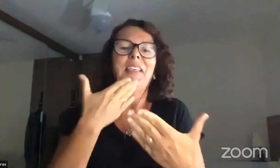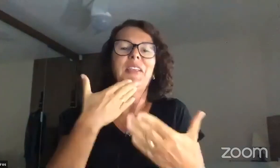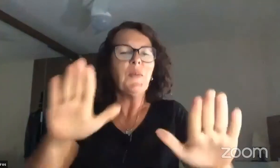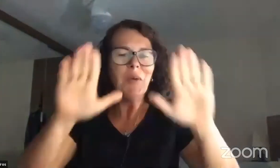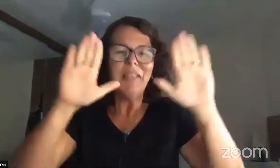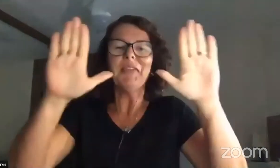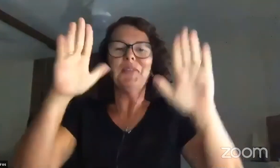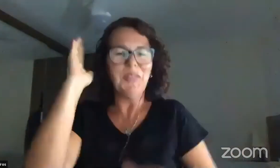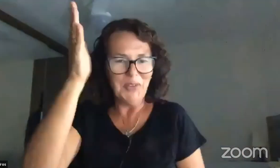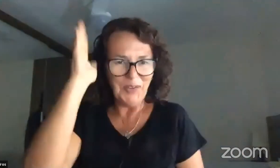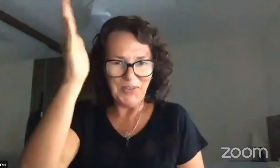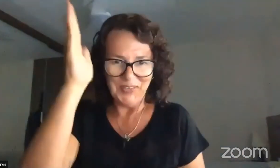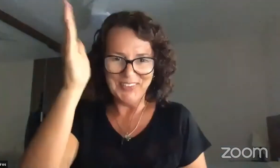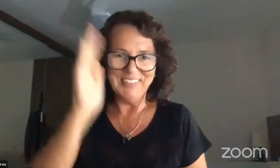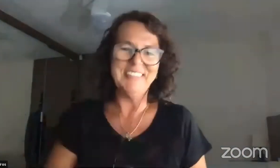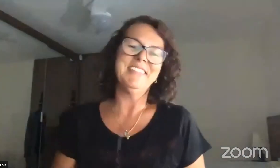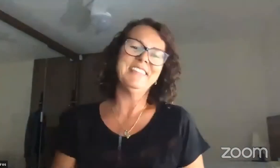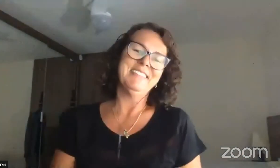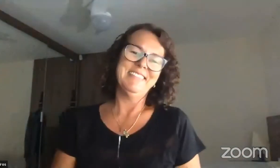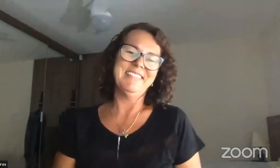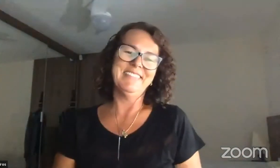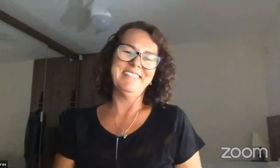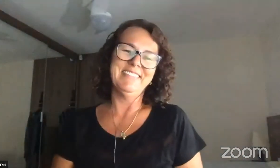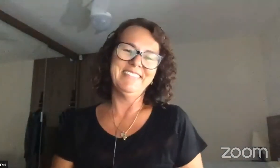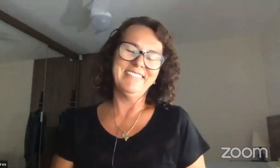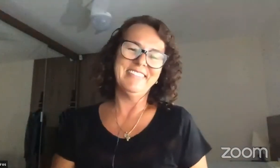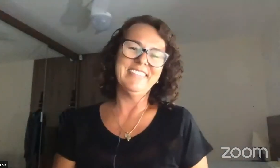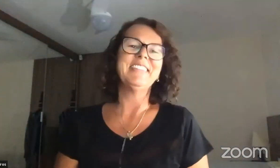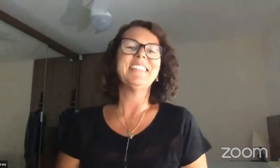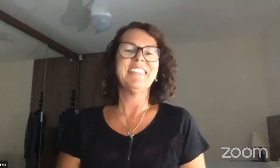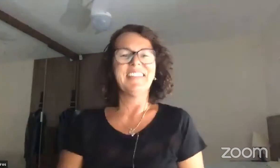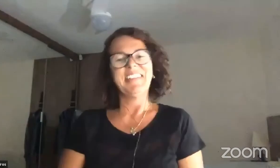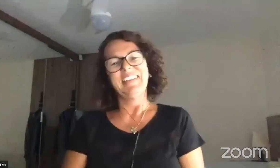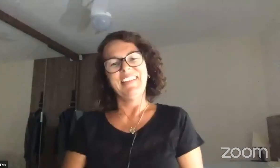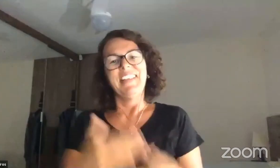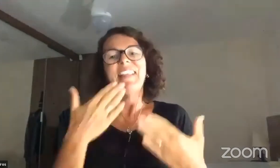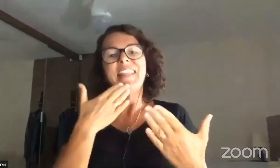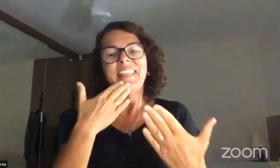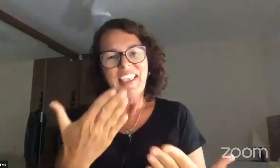There are so many comments saying thank you for your wonderful presentation, and I want to make sure I share that with you.